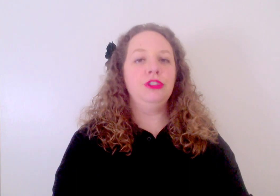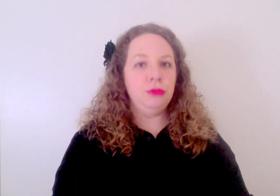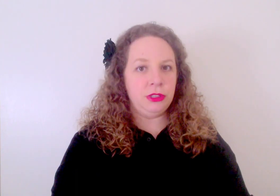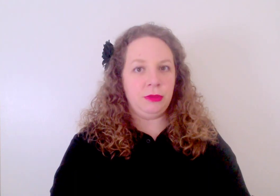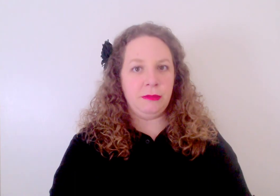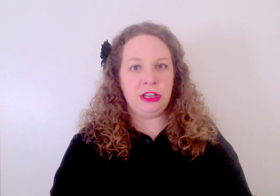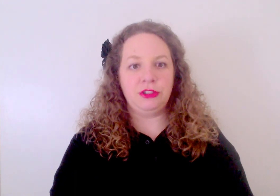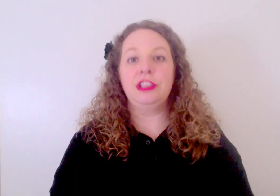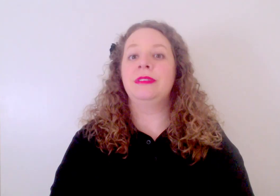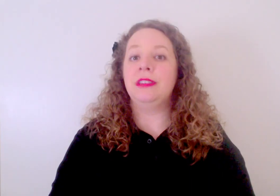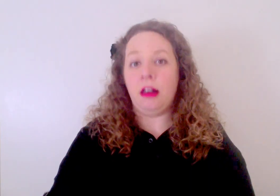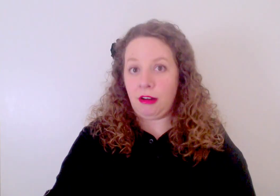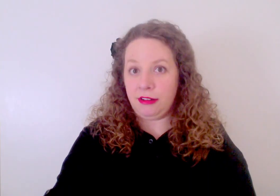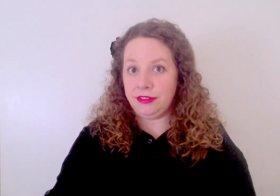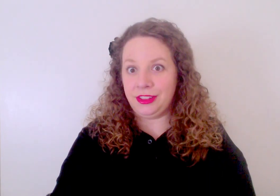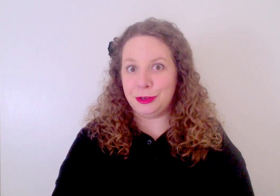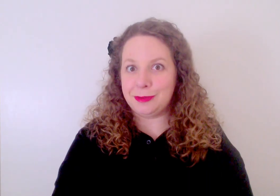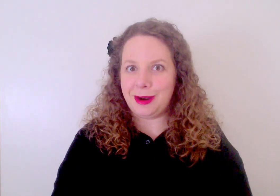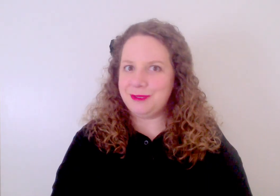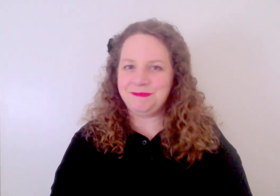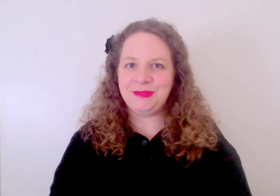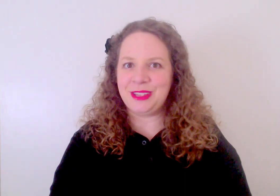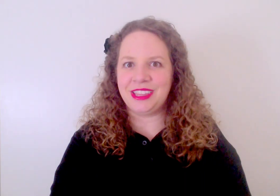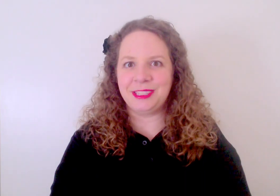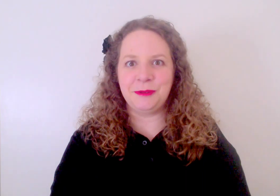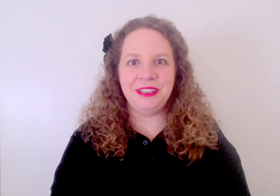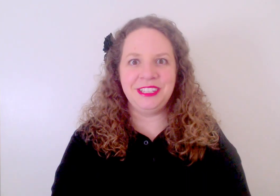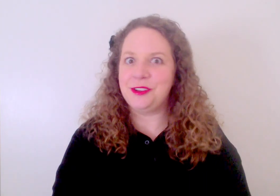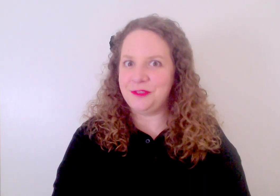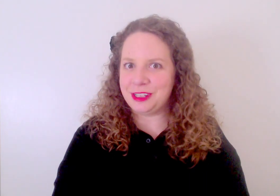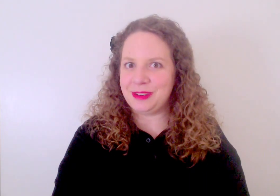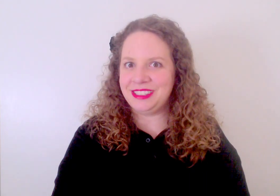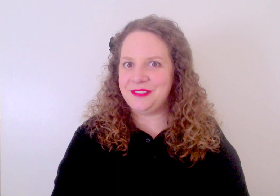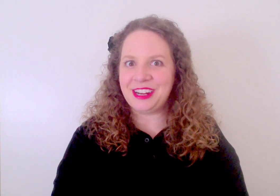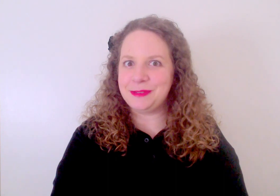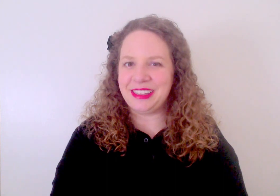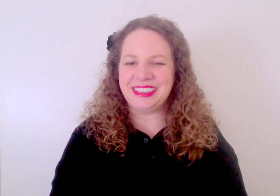still want to make sure that you can tell all of the letters apart. So that's what you need to know for expressive fingerspelling.